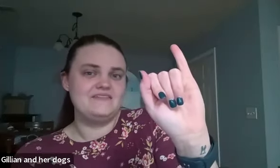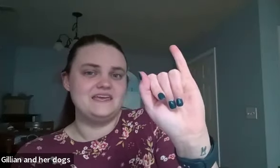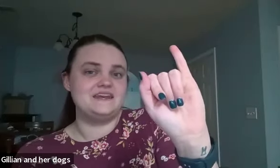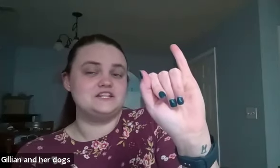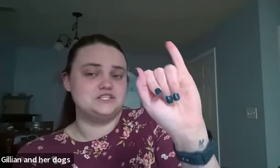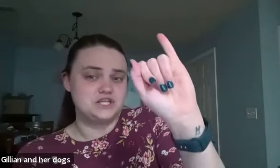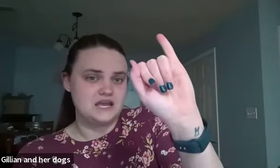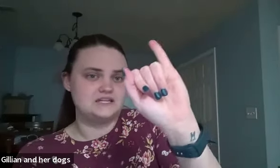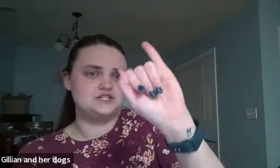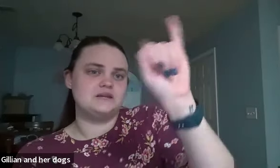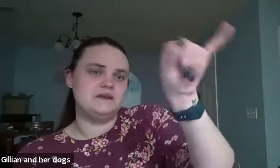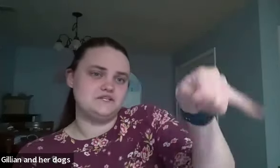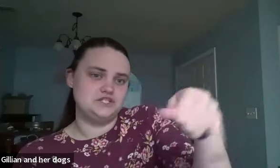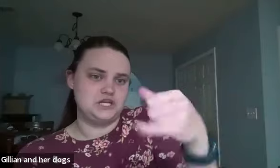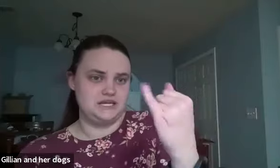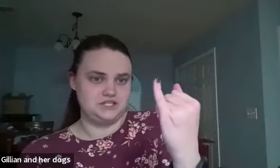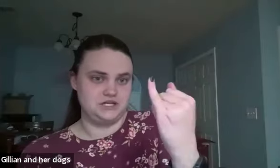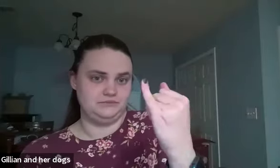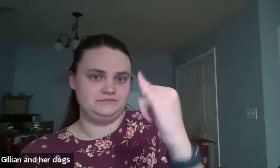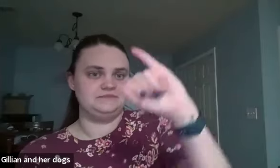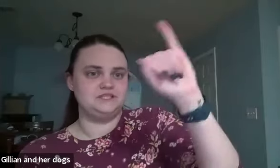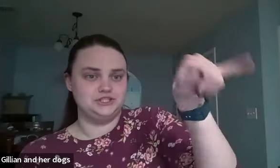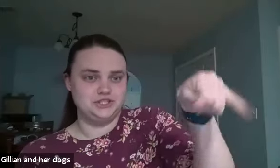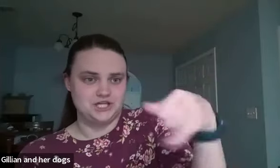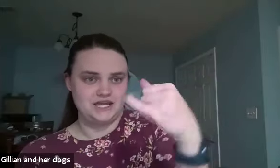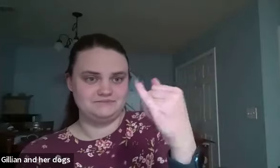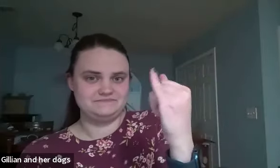And then J is you're going to make the J shape. J.